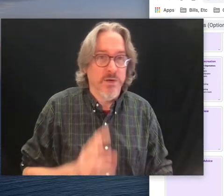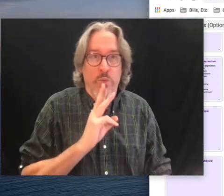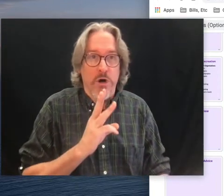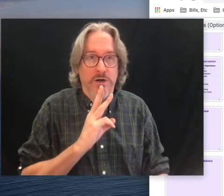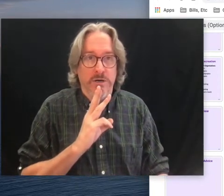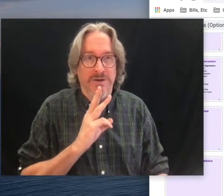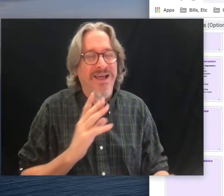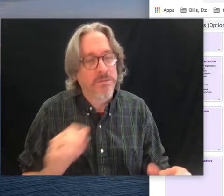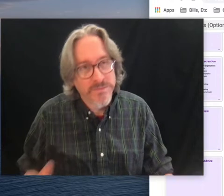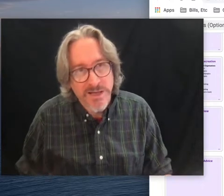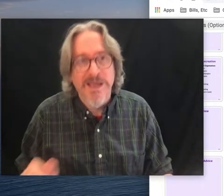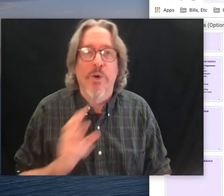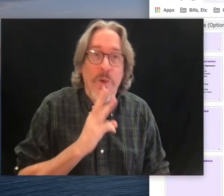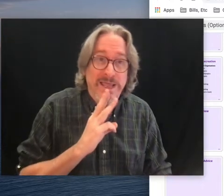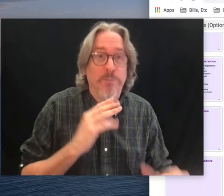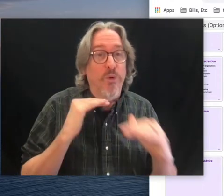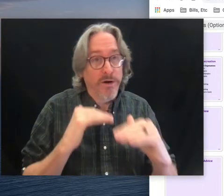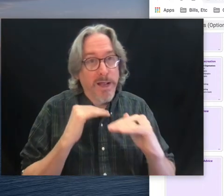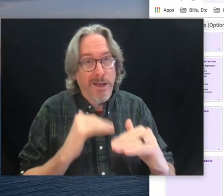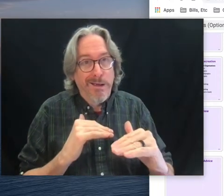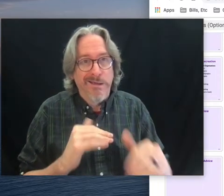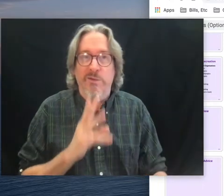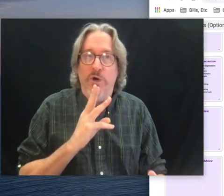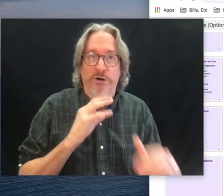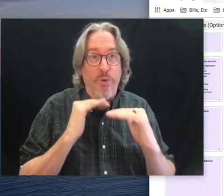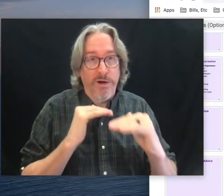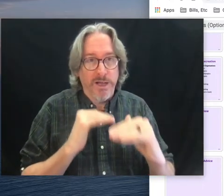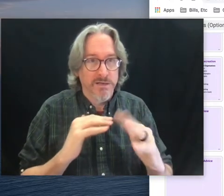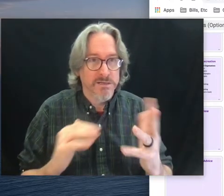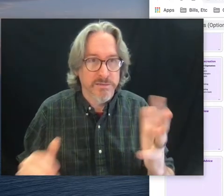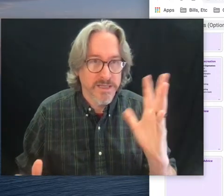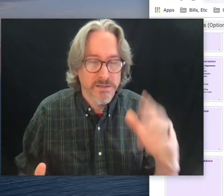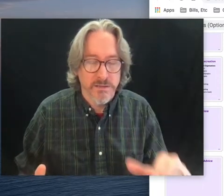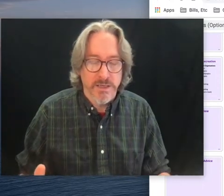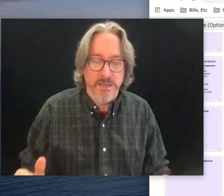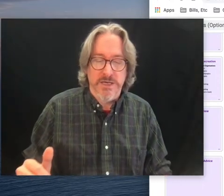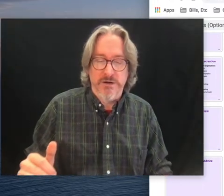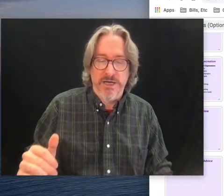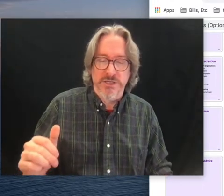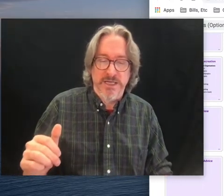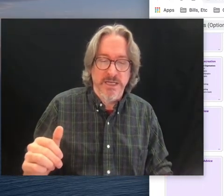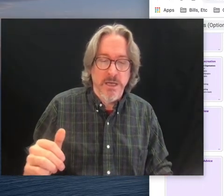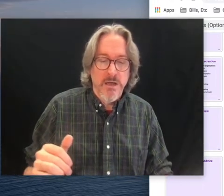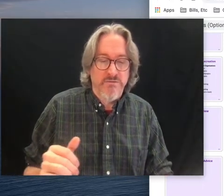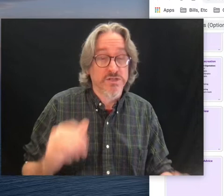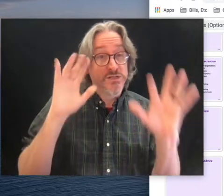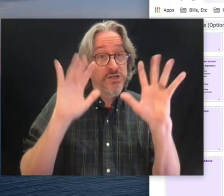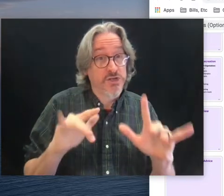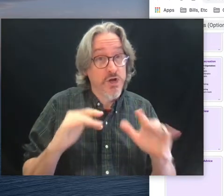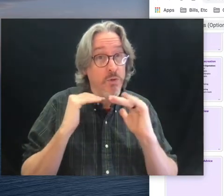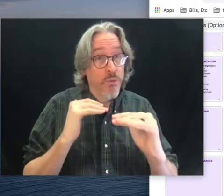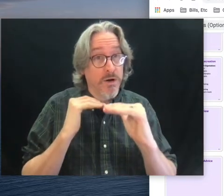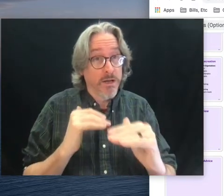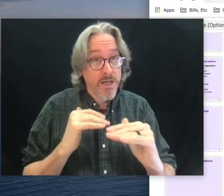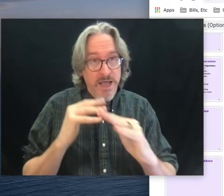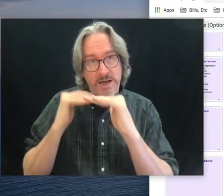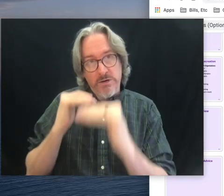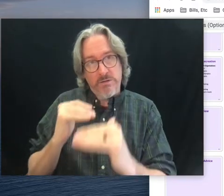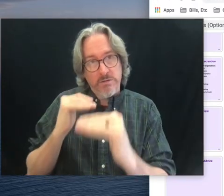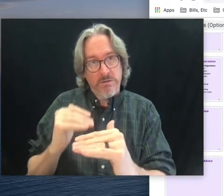Is it water wakeboarding? Waterboarding, because that's an interrogation technique, versus